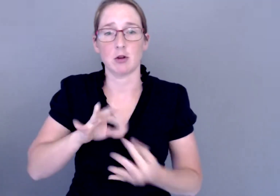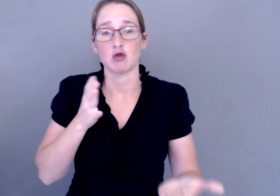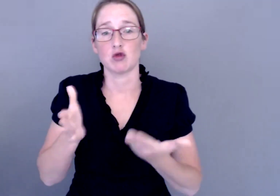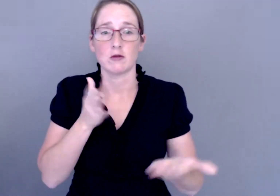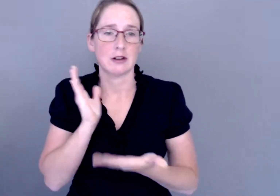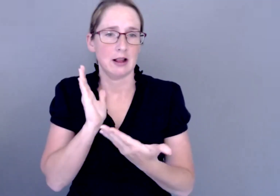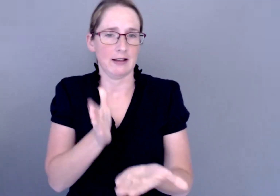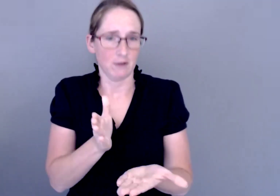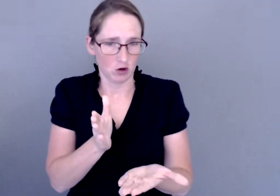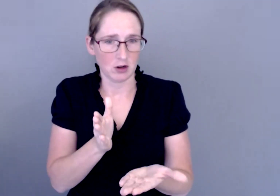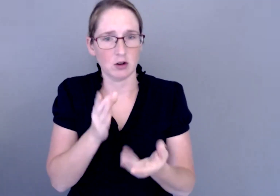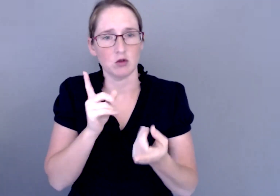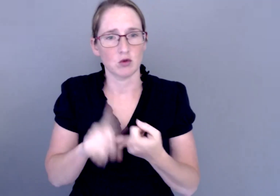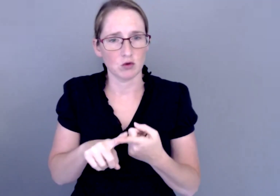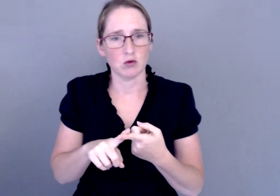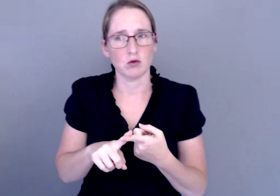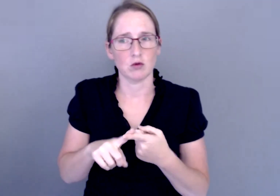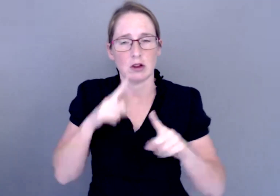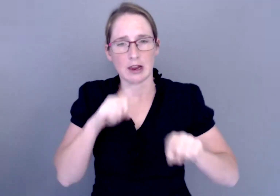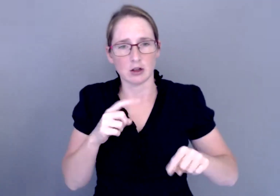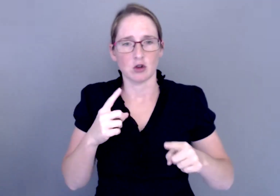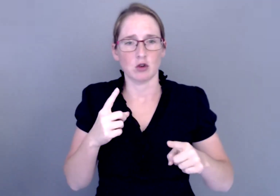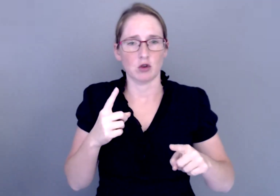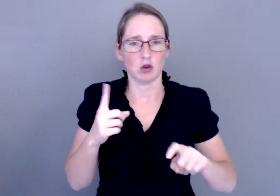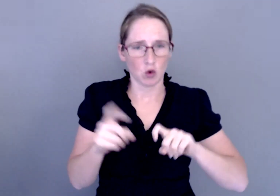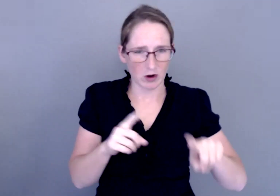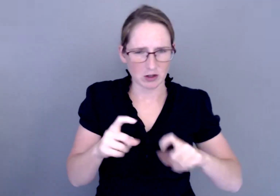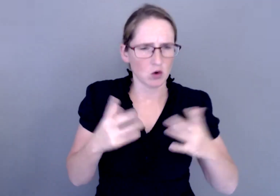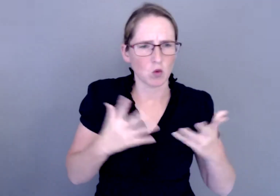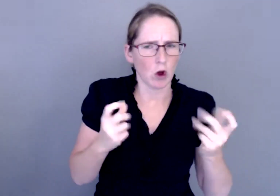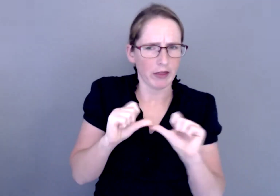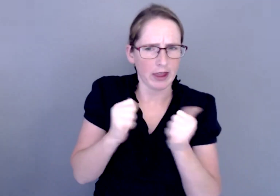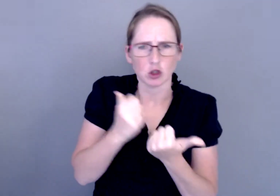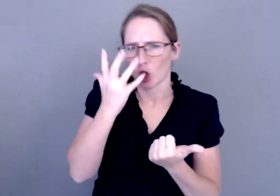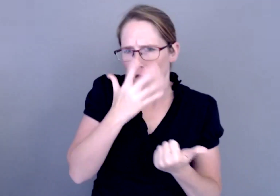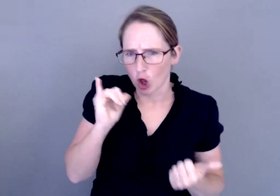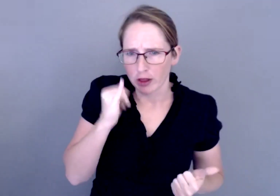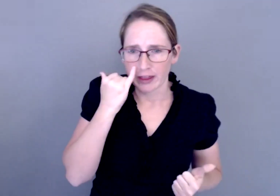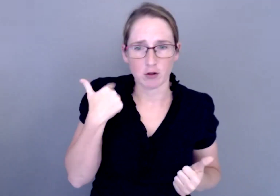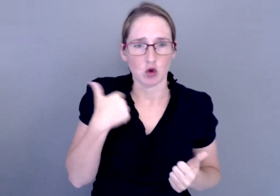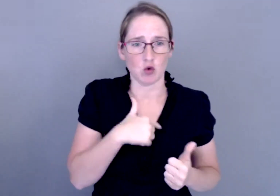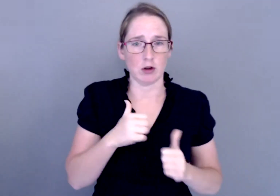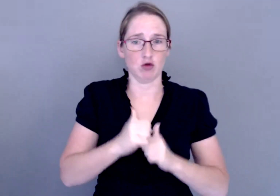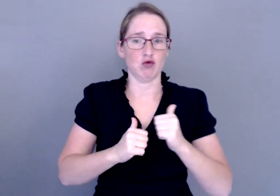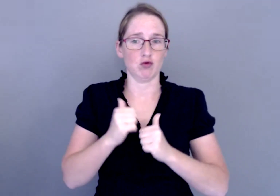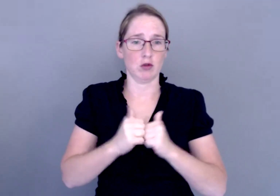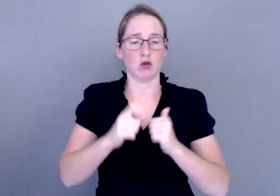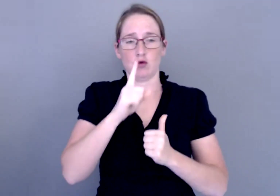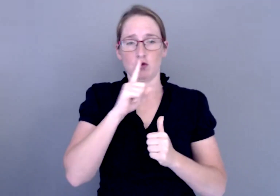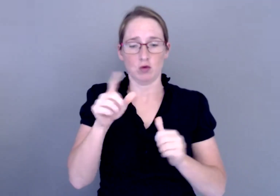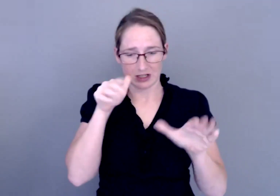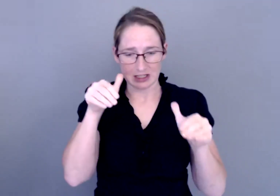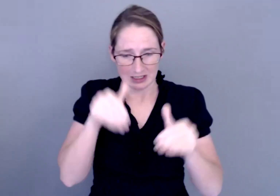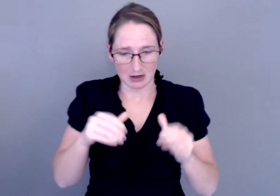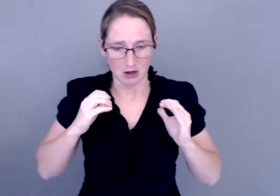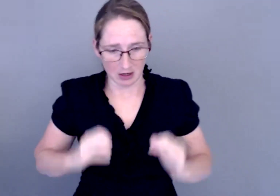delivery, to answer the question, what would the agency look like if we were structured to really center the